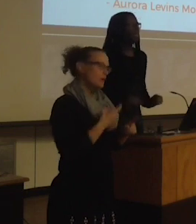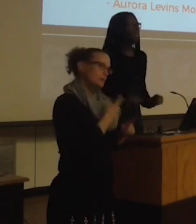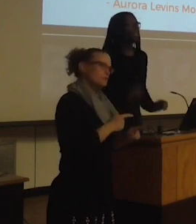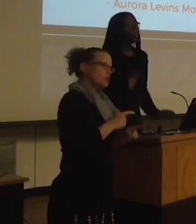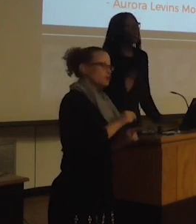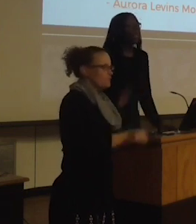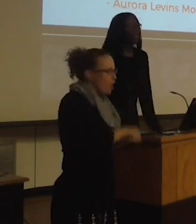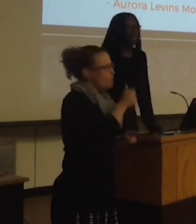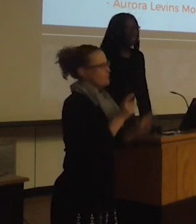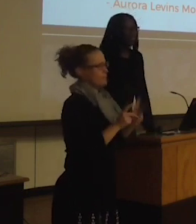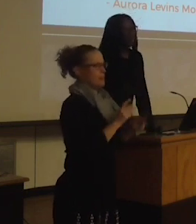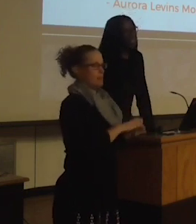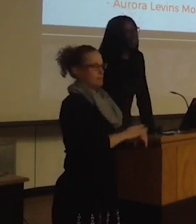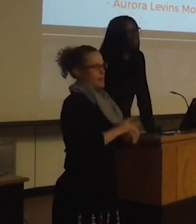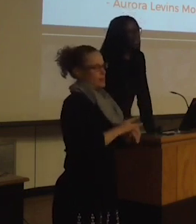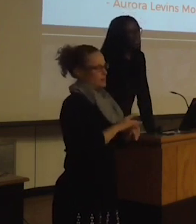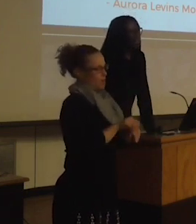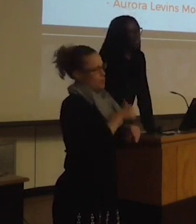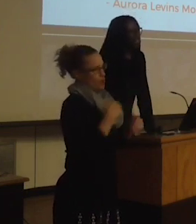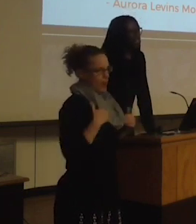this planet. So